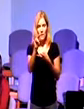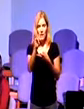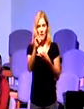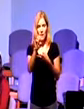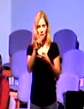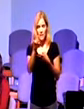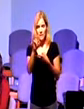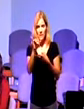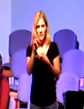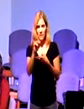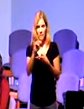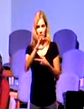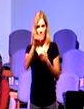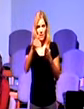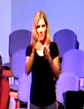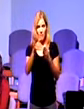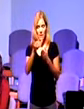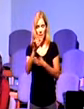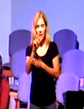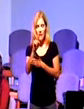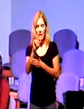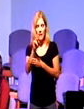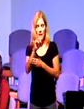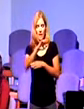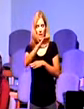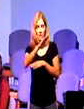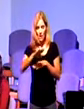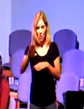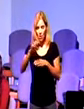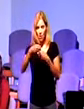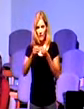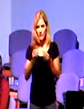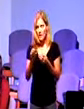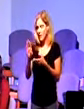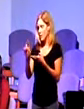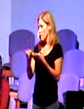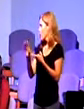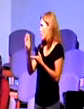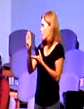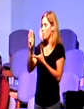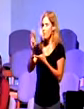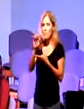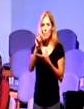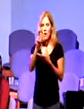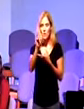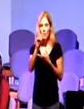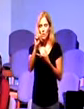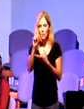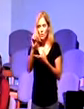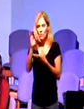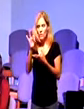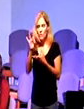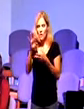from our Mid-Atlantic Regional Office and Barbara Stopa, our area coordinator. So